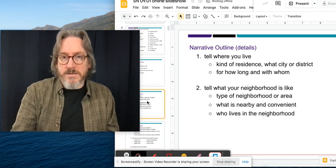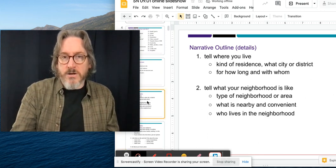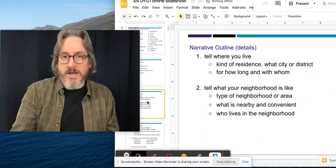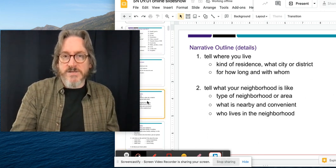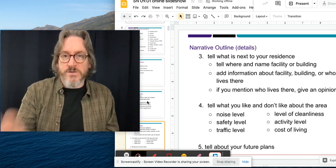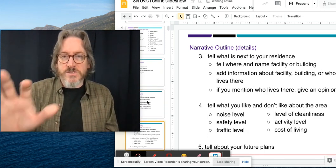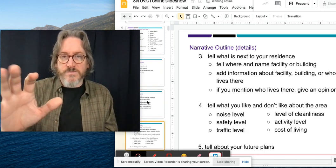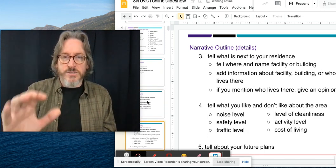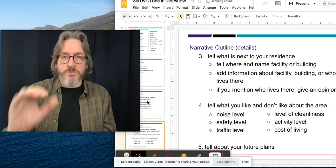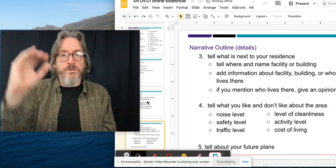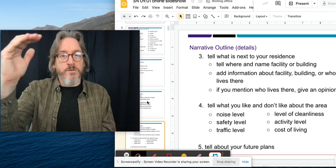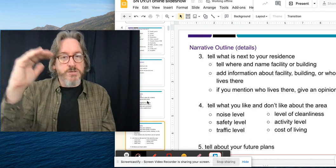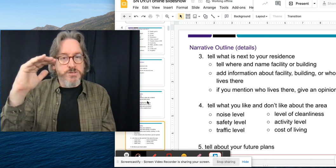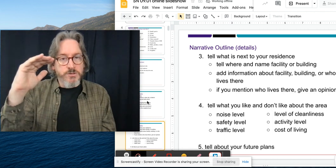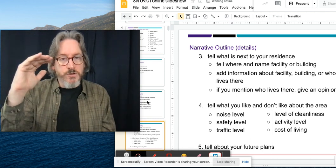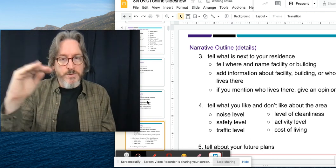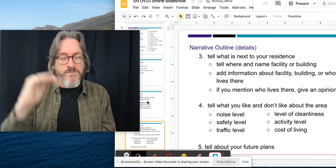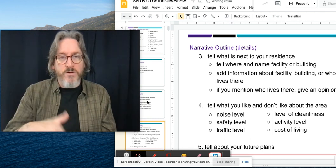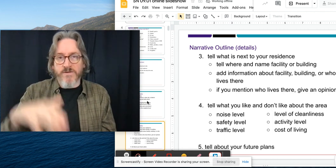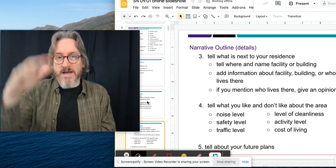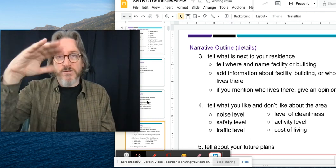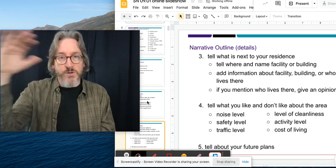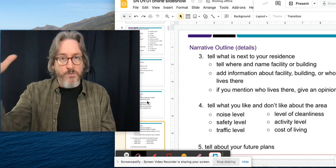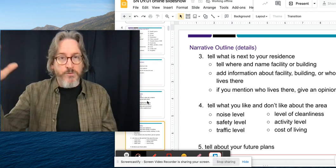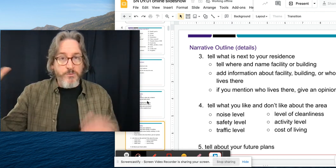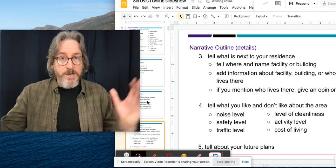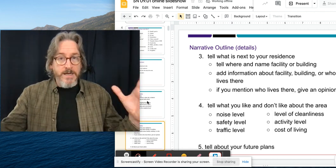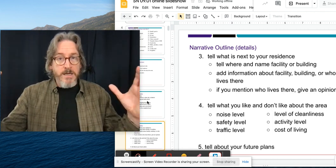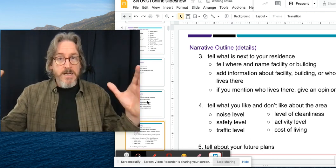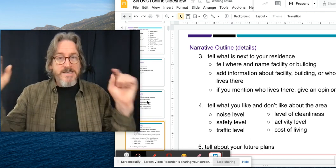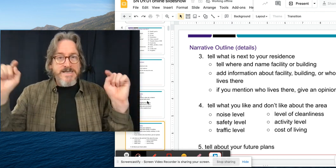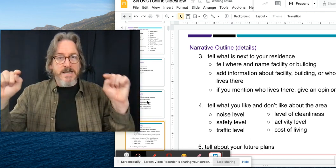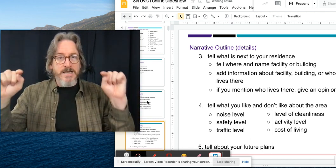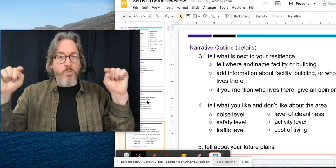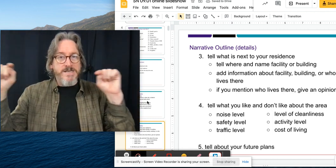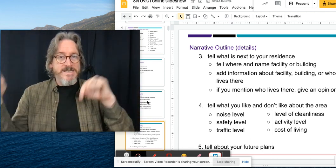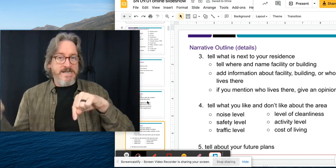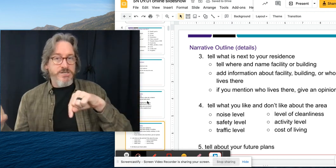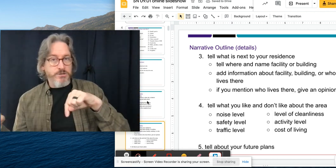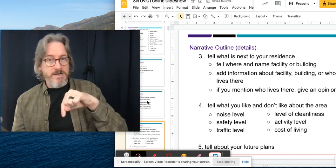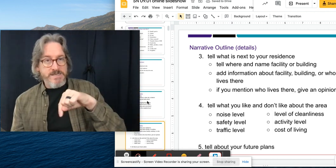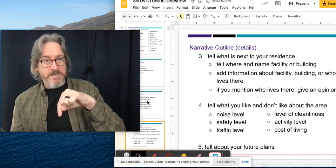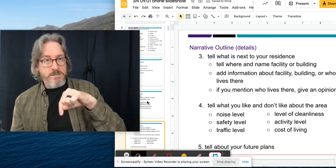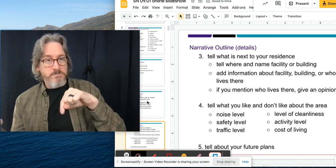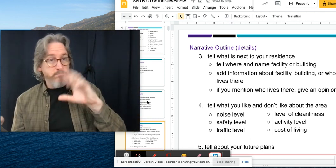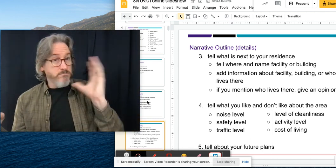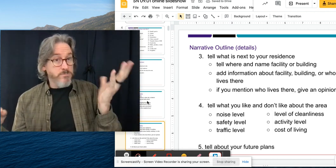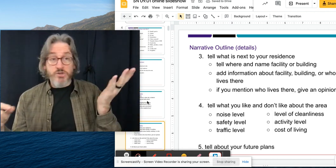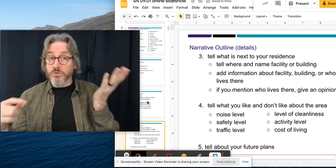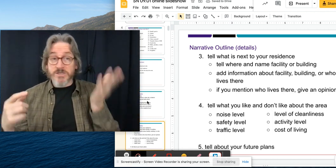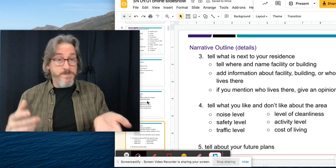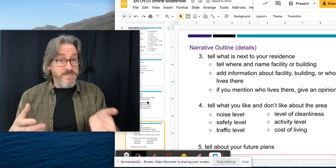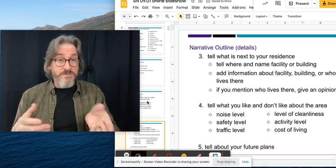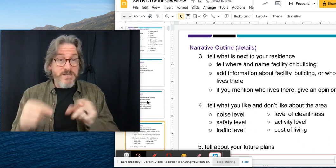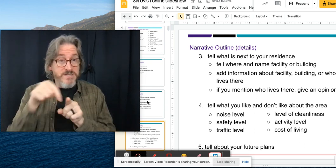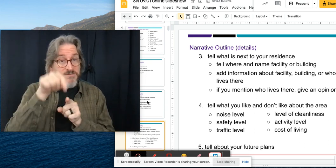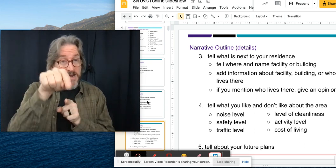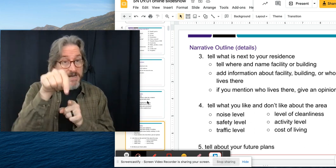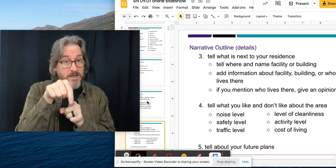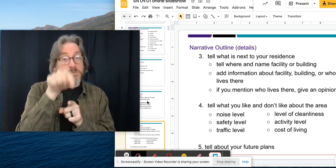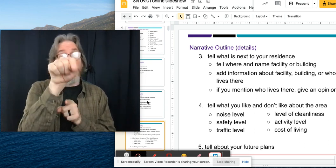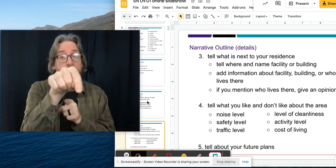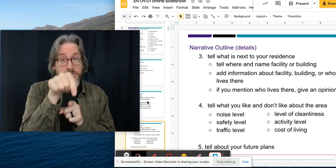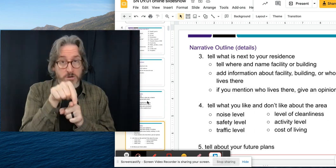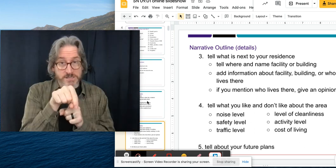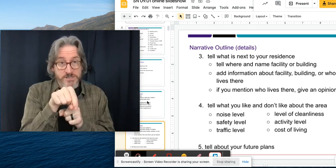Let's see. Okay, so those are the first two. There's 3, 4, and 5. So 3, telling what is next to your residence. So specifically